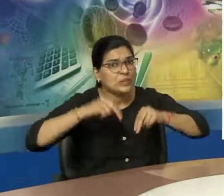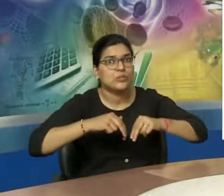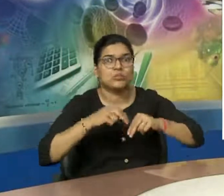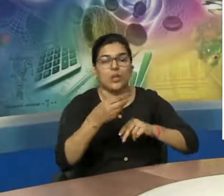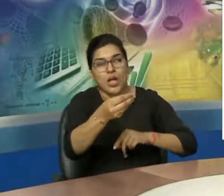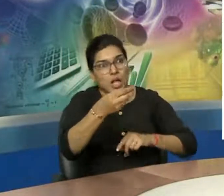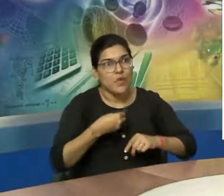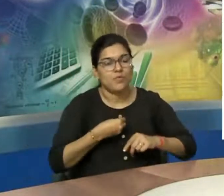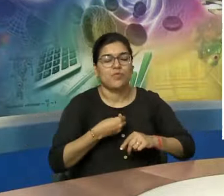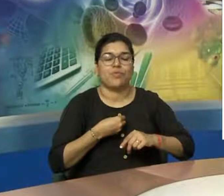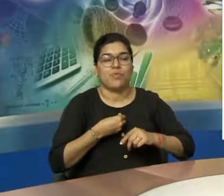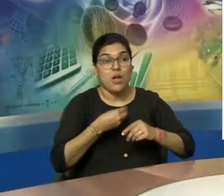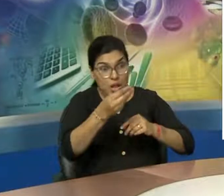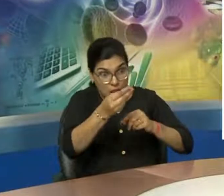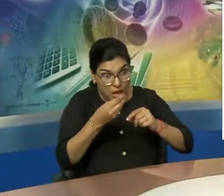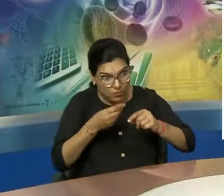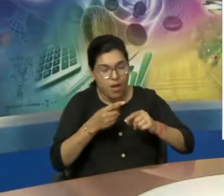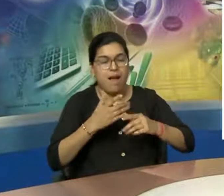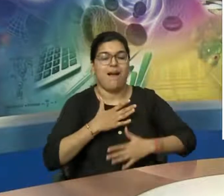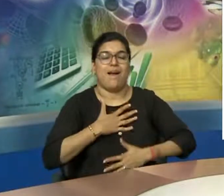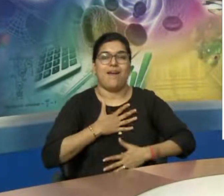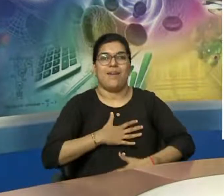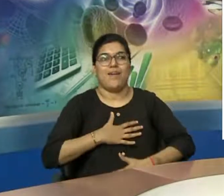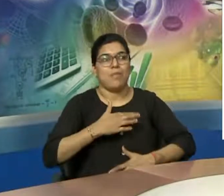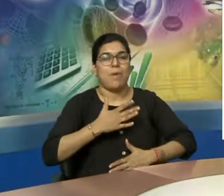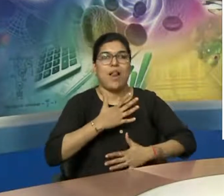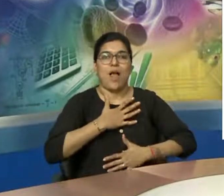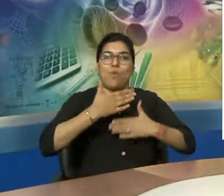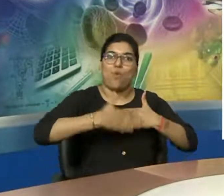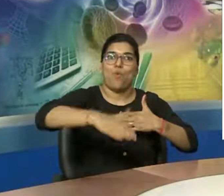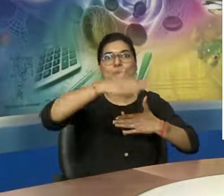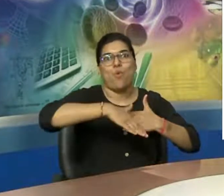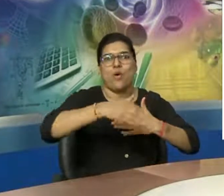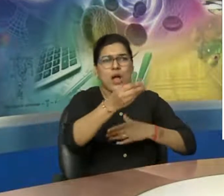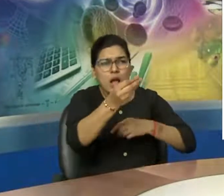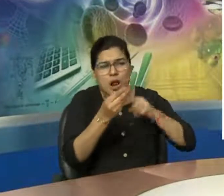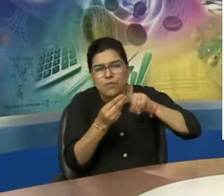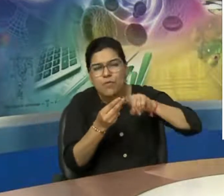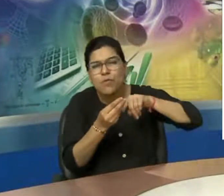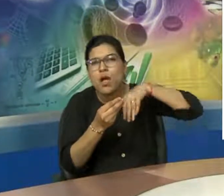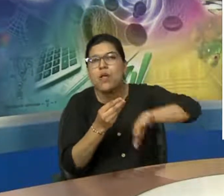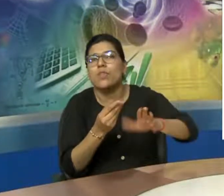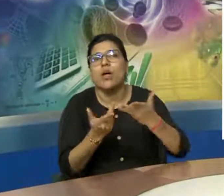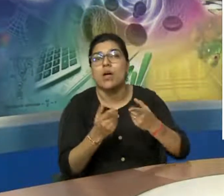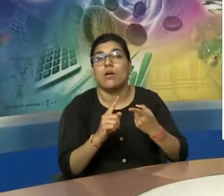And each organism has particular requirements for its survival